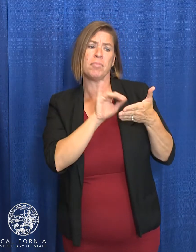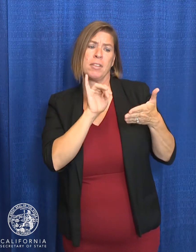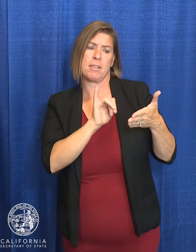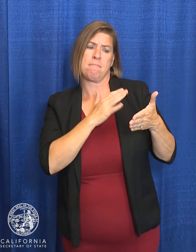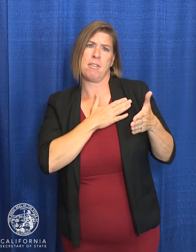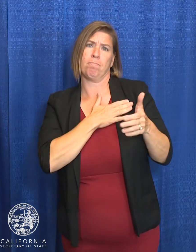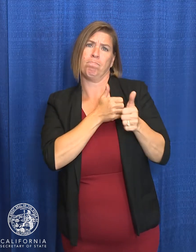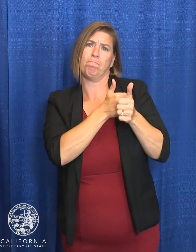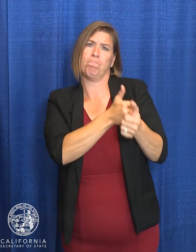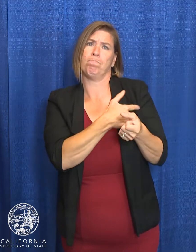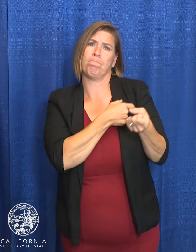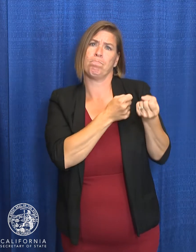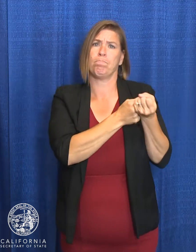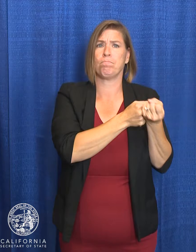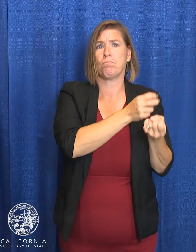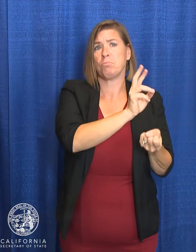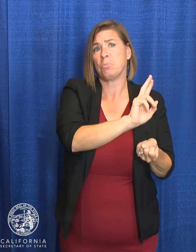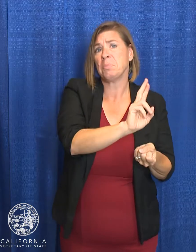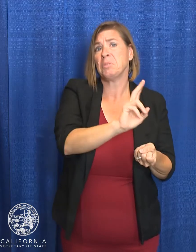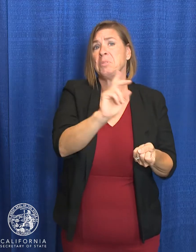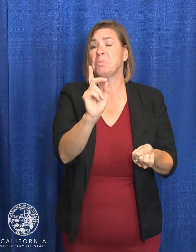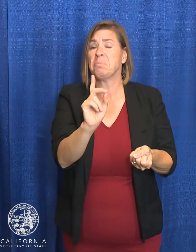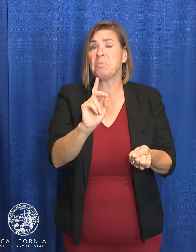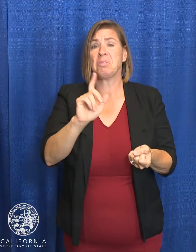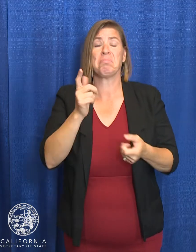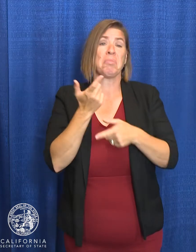is shown for the information of the voters only.